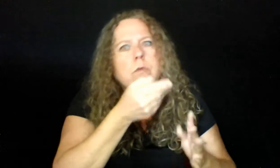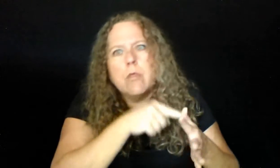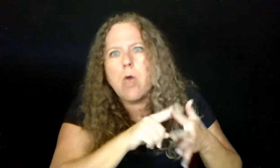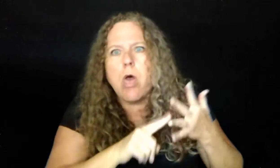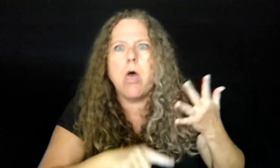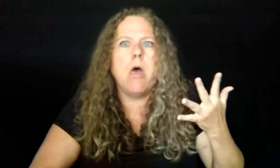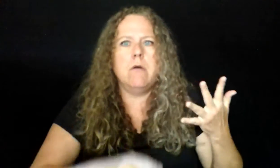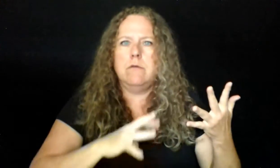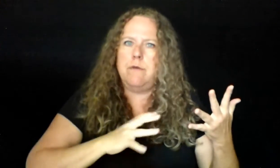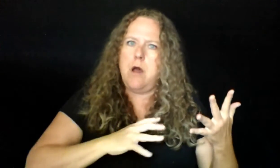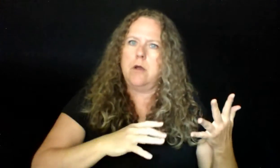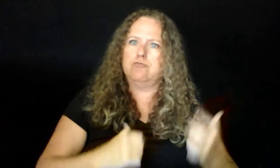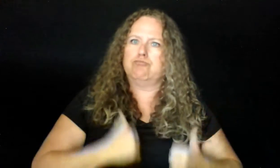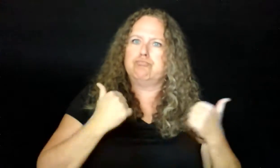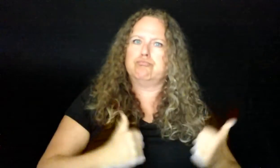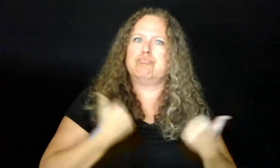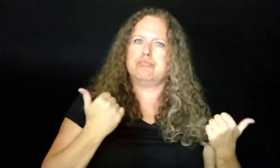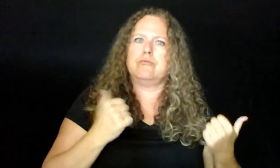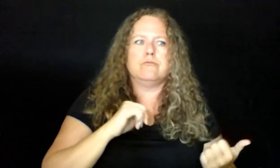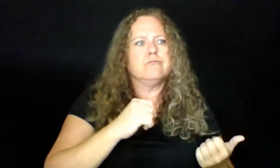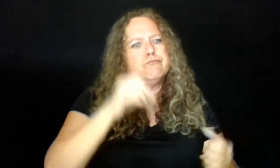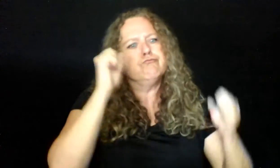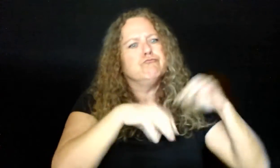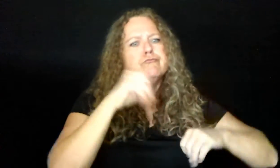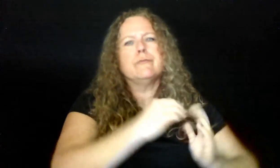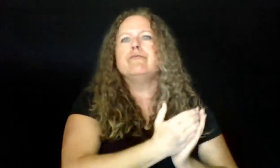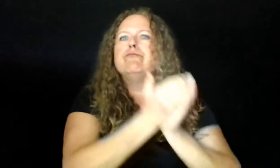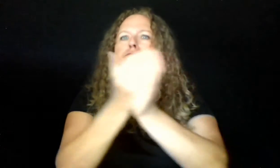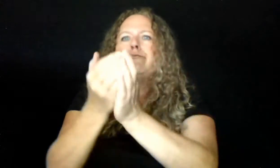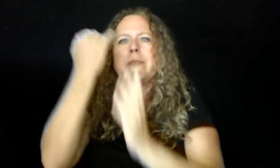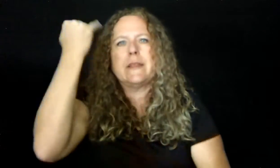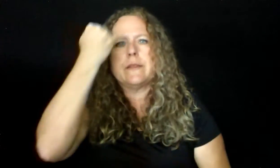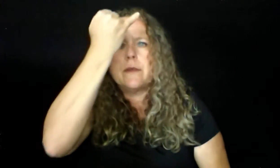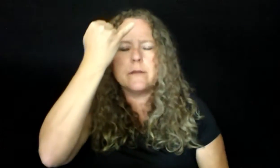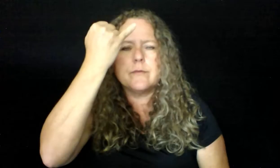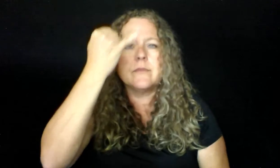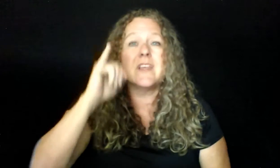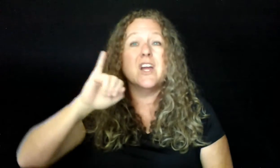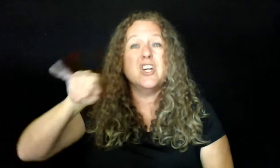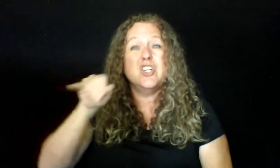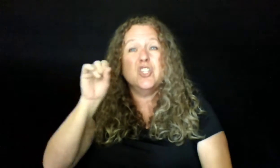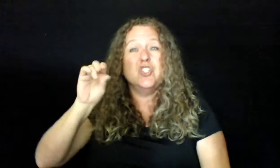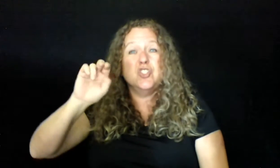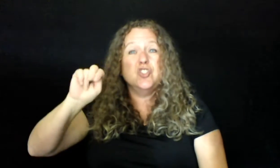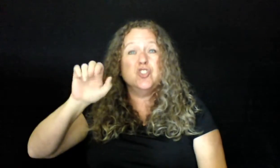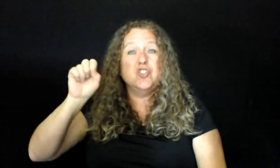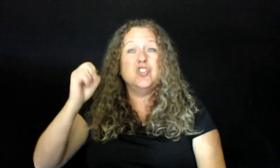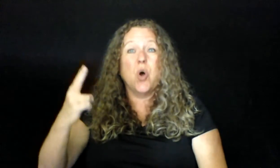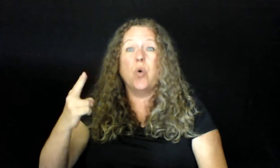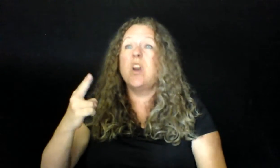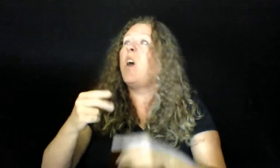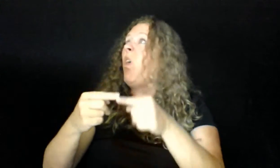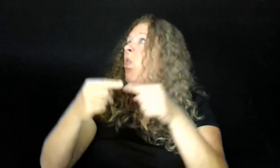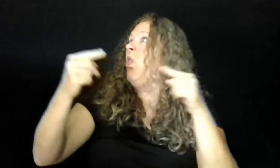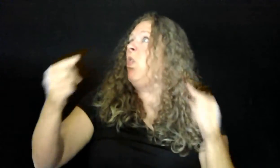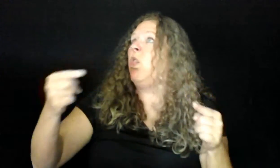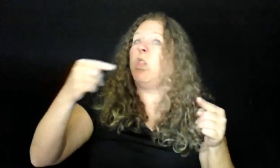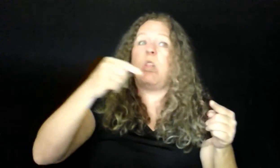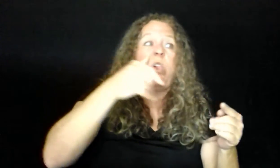Jonah was swallowed by the fish and taken to another landmass where he was able to continue on his journey. And the disciples, of course, eventually made